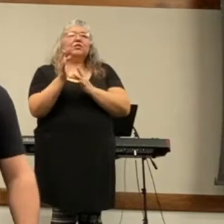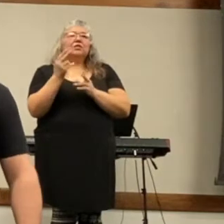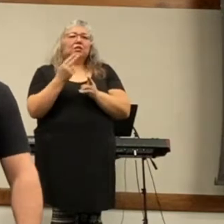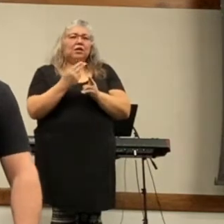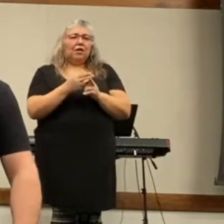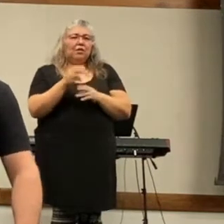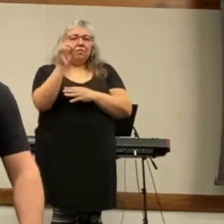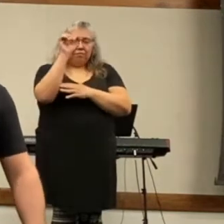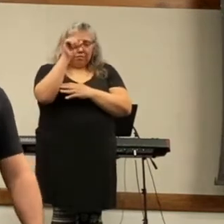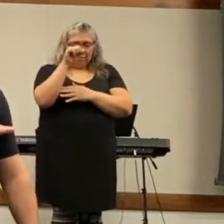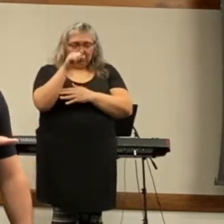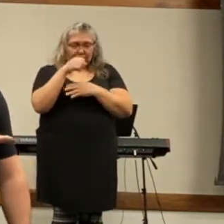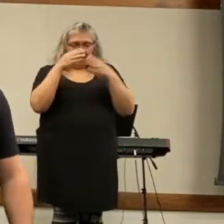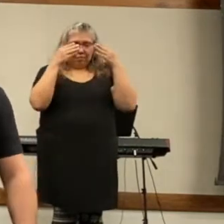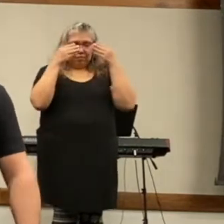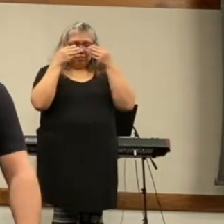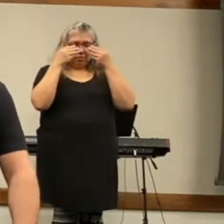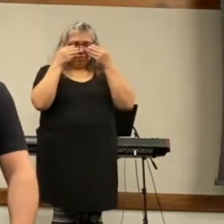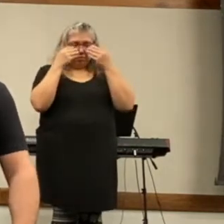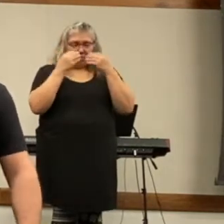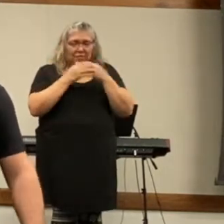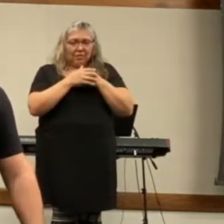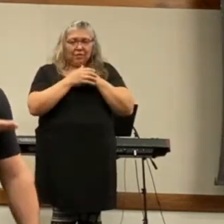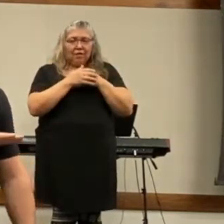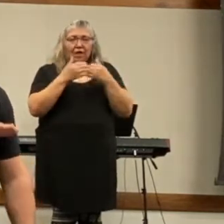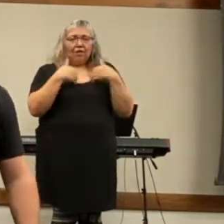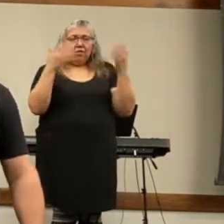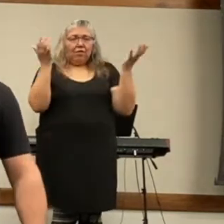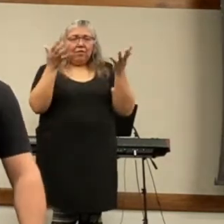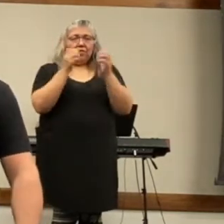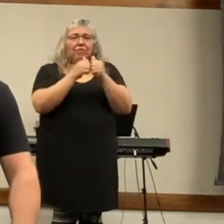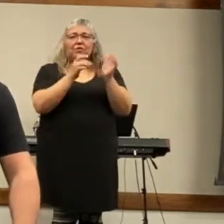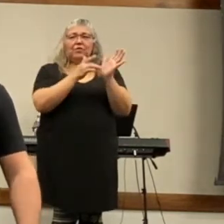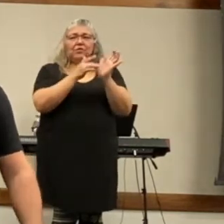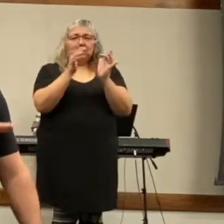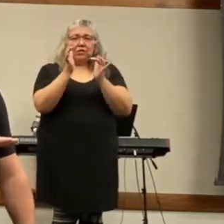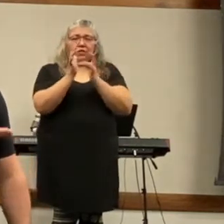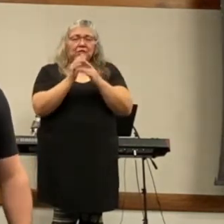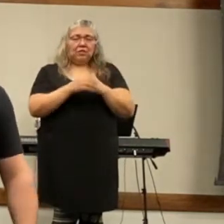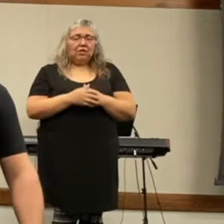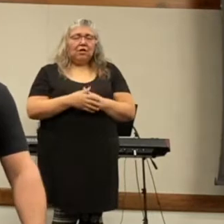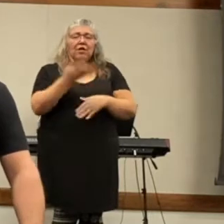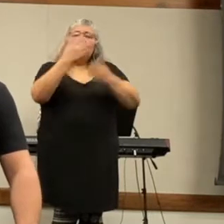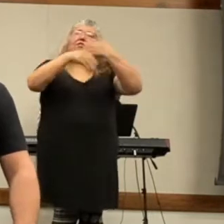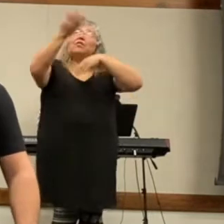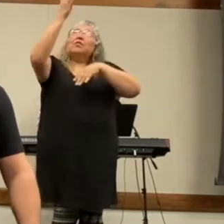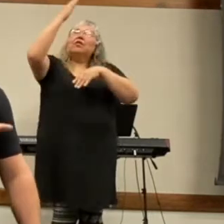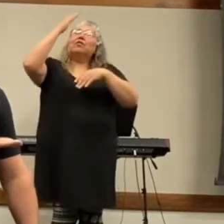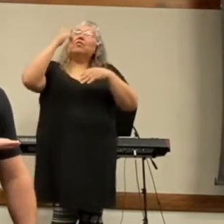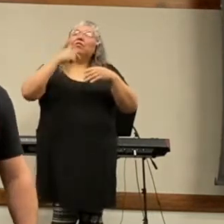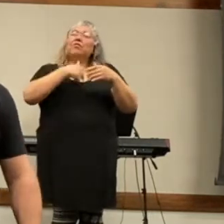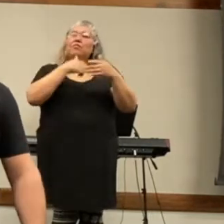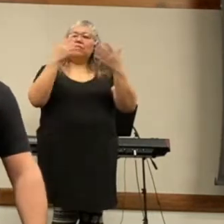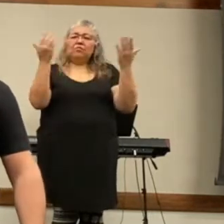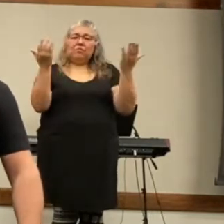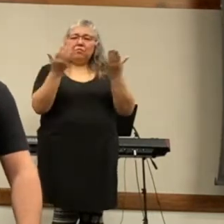Every head bowed and every eye closed. We're having a conversation with Jesus, just you and him. Heavenly Father, we're here.